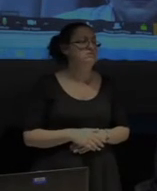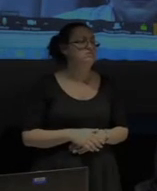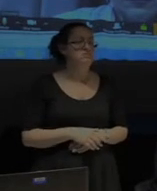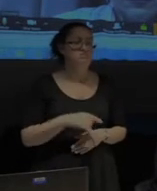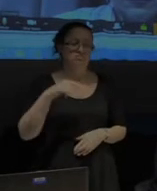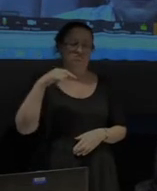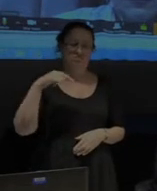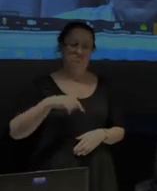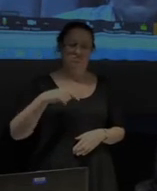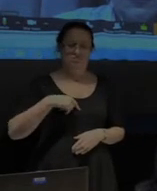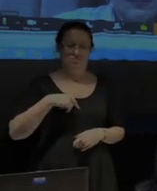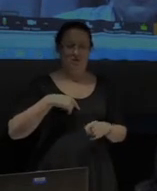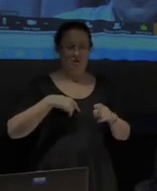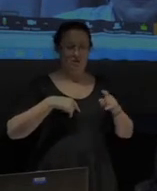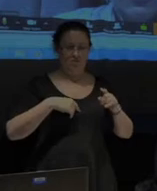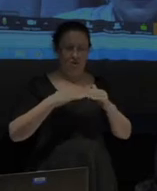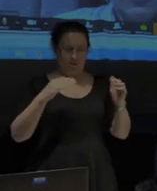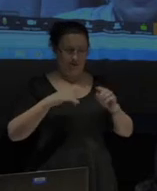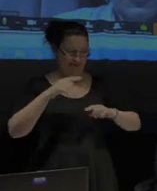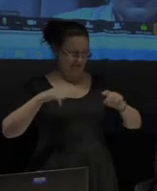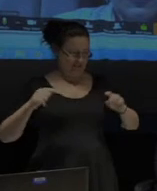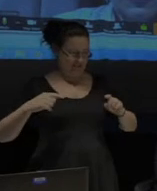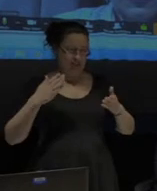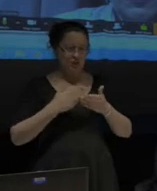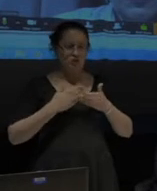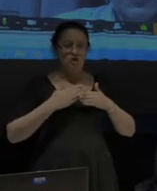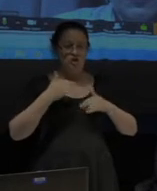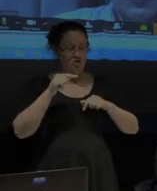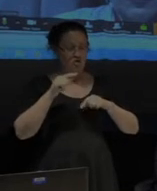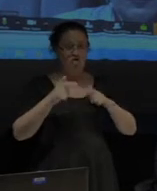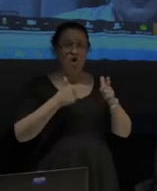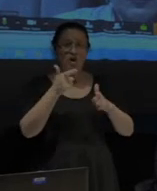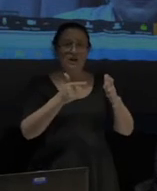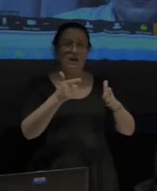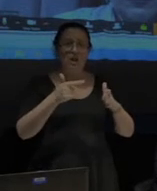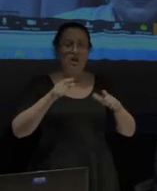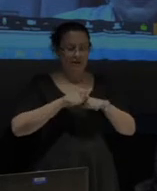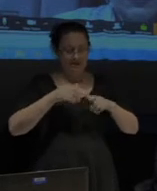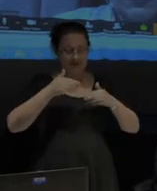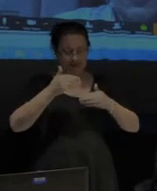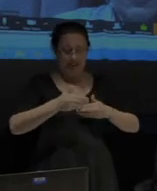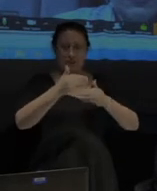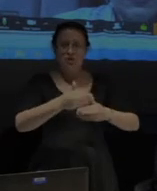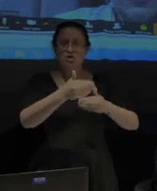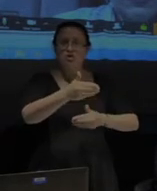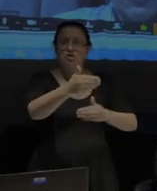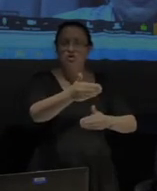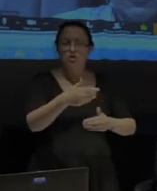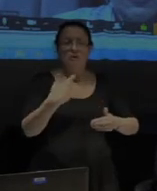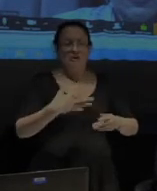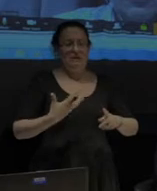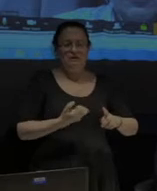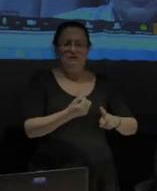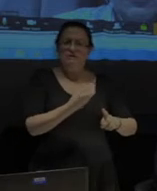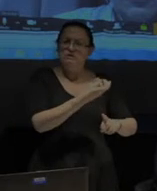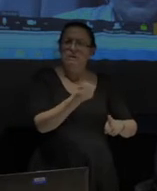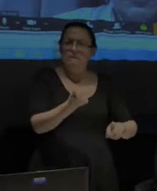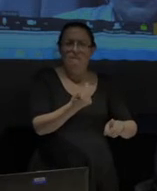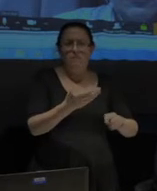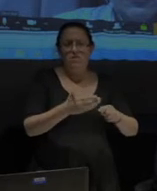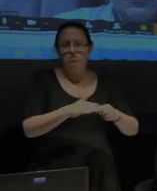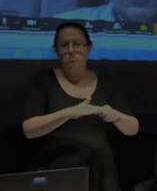It's a multi-stage journey. Different bits of the journey are being achieved in different ways. There is still a hell of a lot to